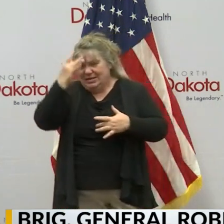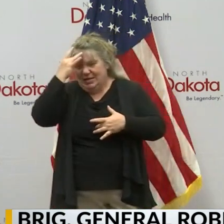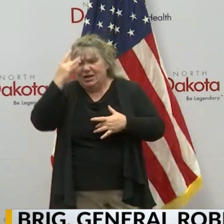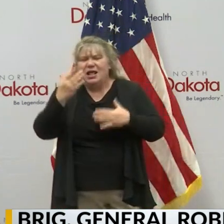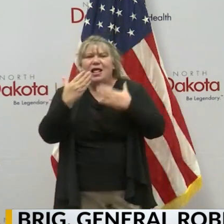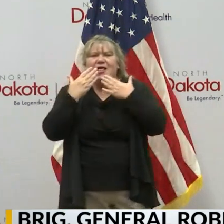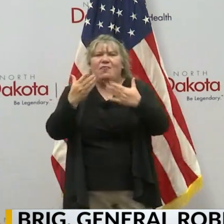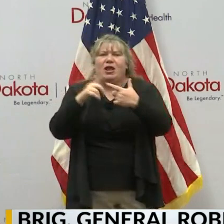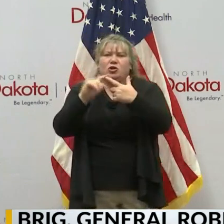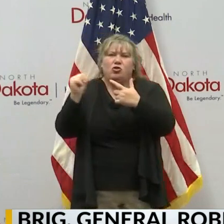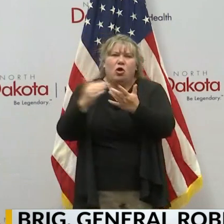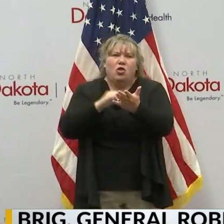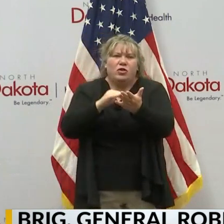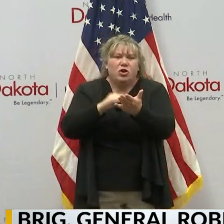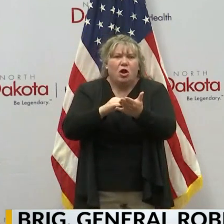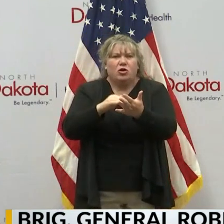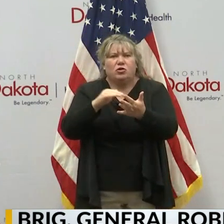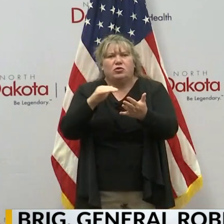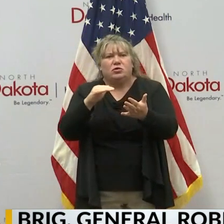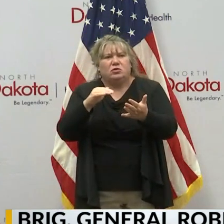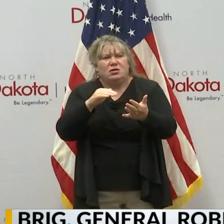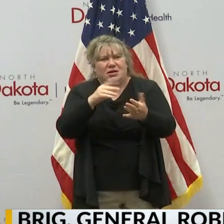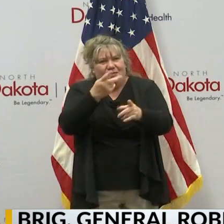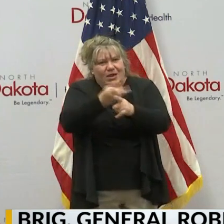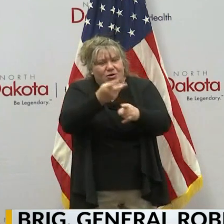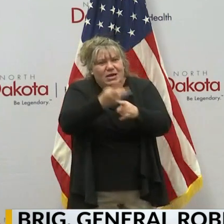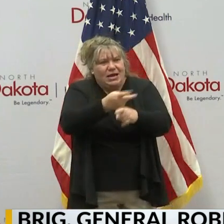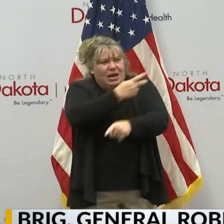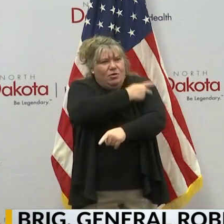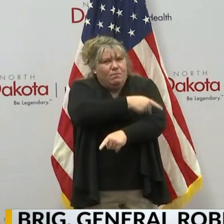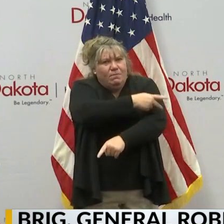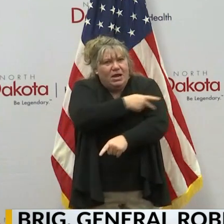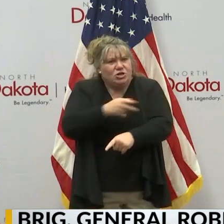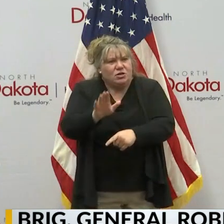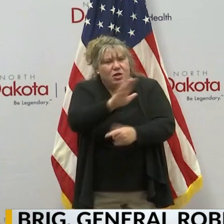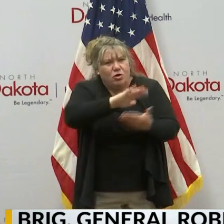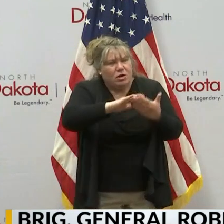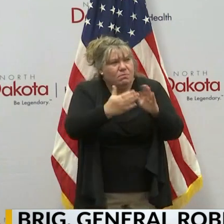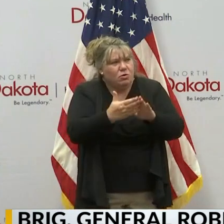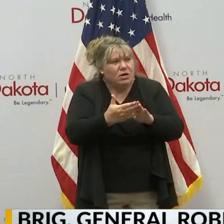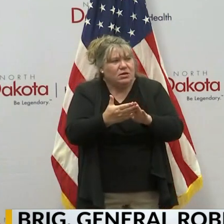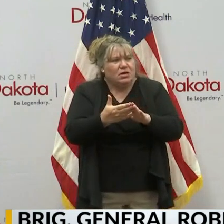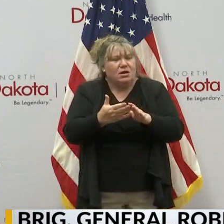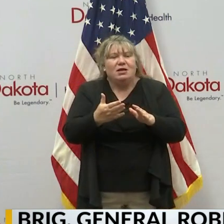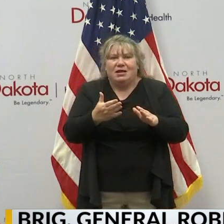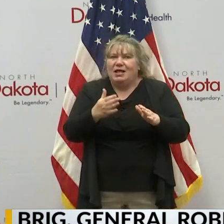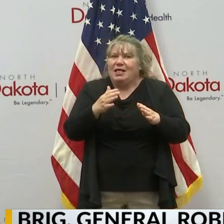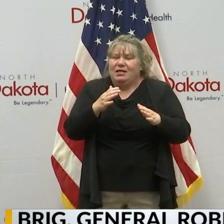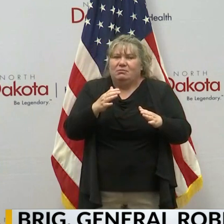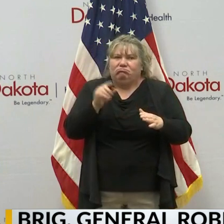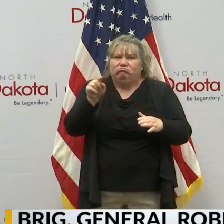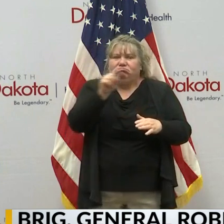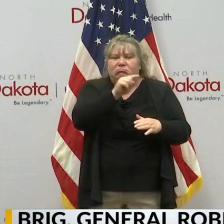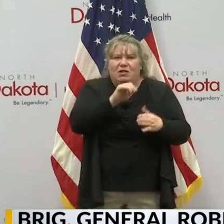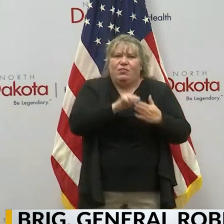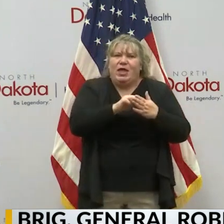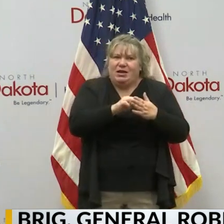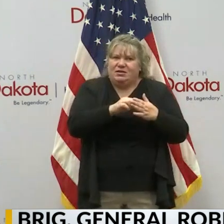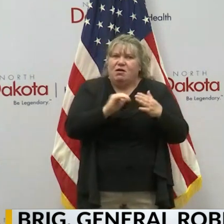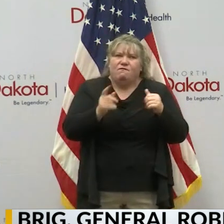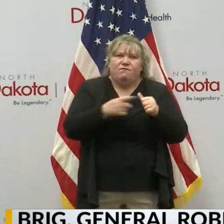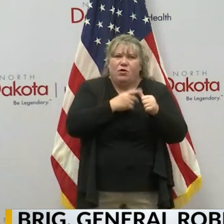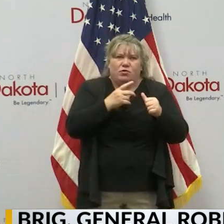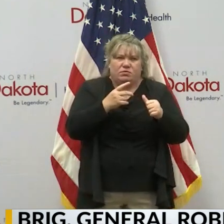healthcare providers out there, the docs that are taking care of their patients in their communities. But that's priority number